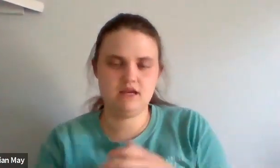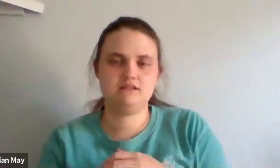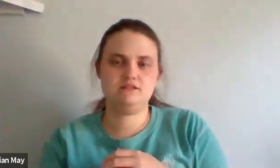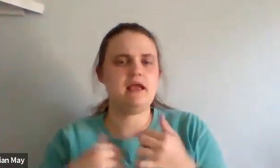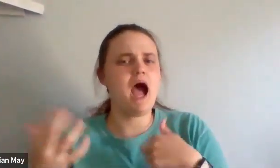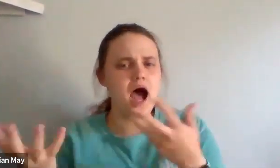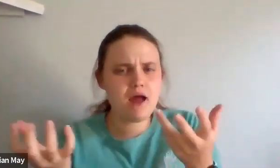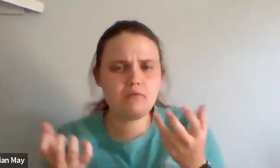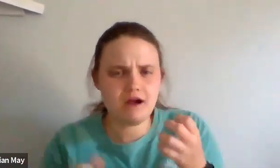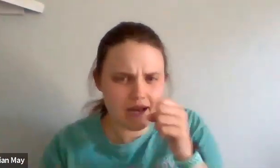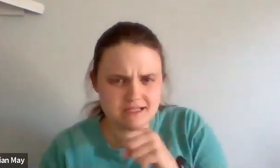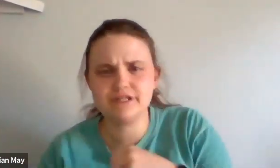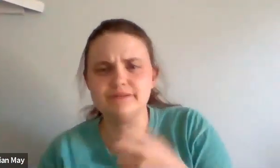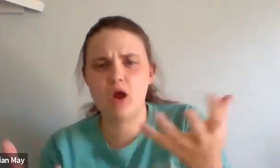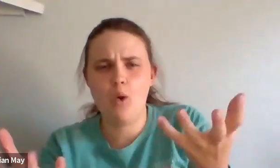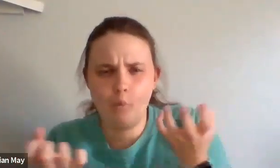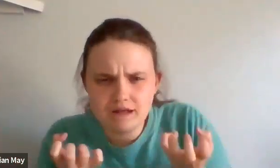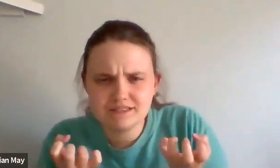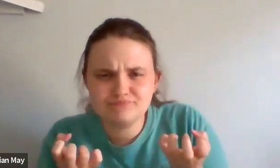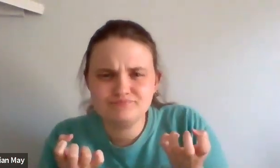Yes. So like, I want ice cream. Want